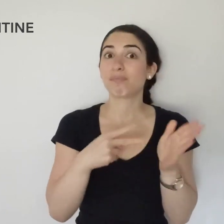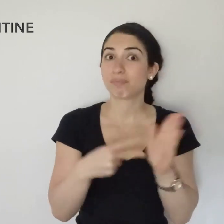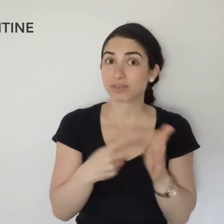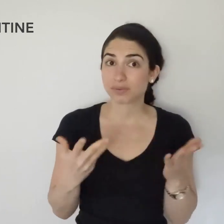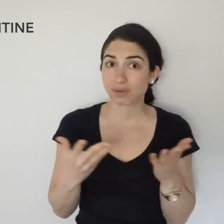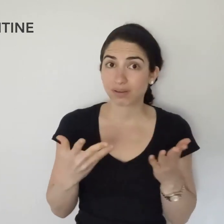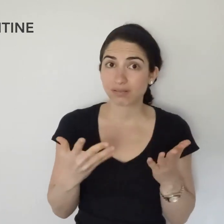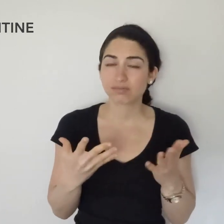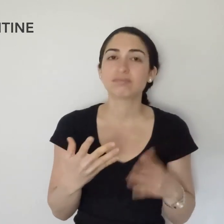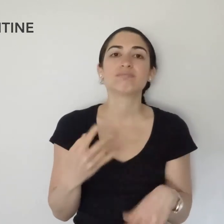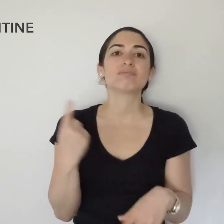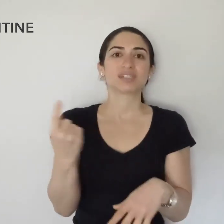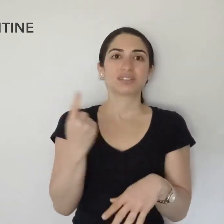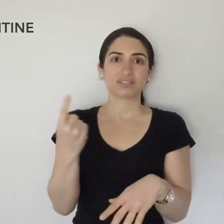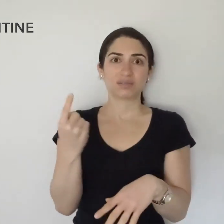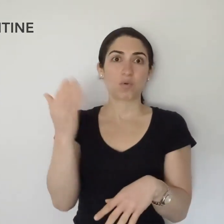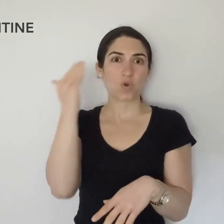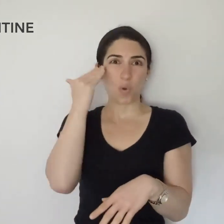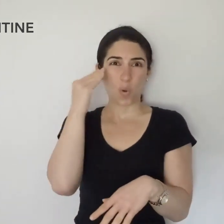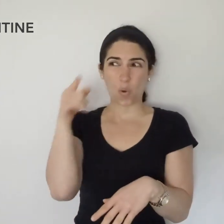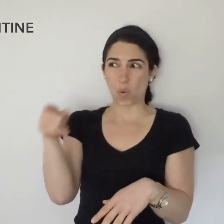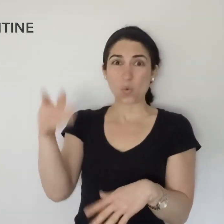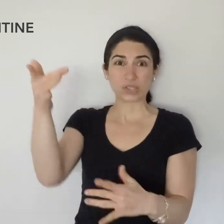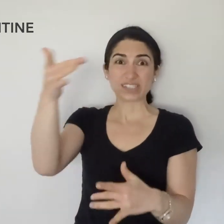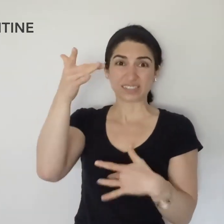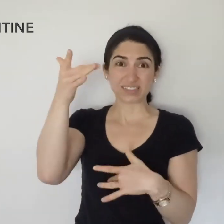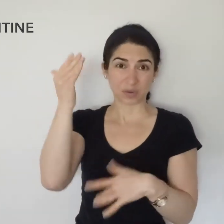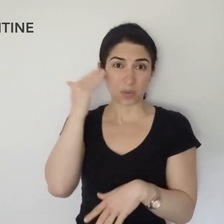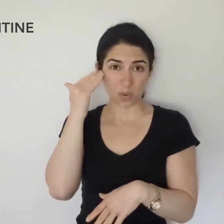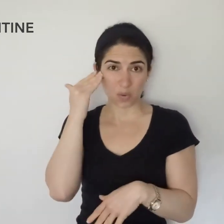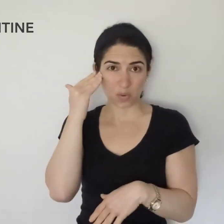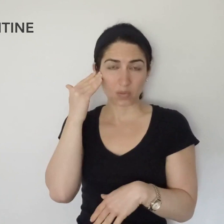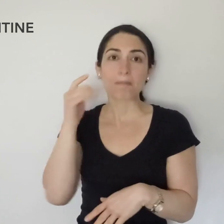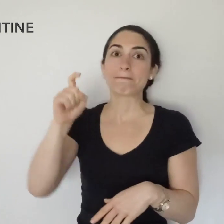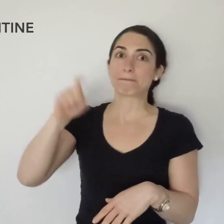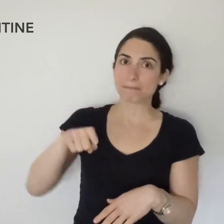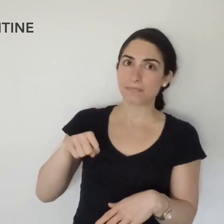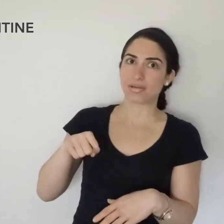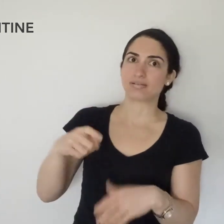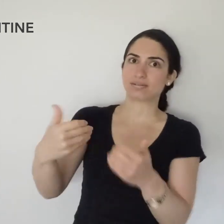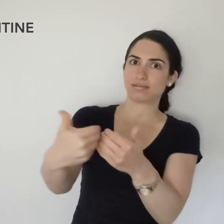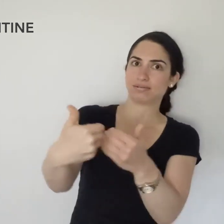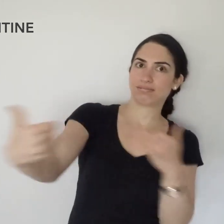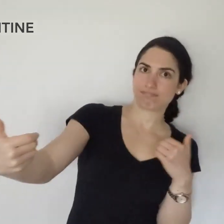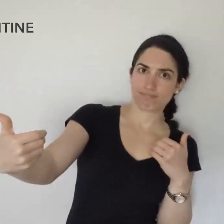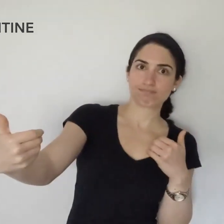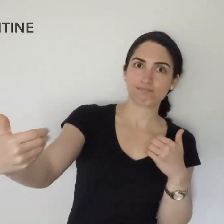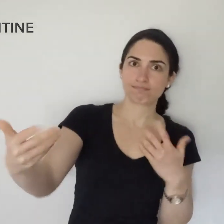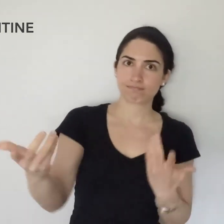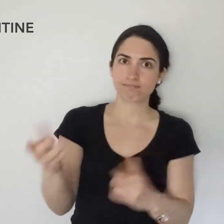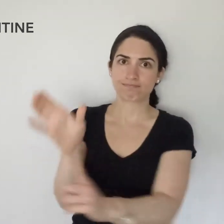The word quarantine means what? Someone that you know to be sick, and they must stay separated.